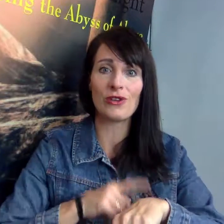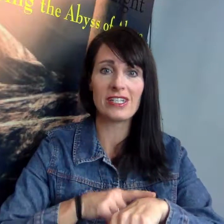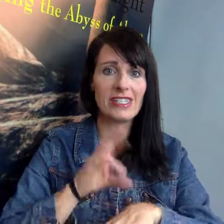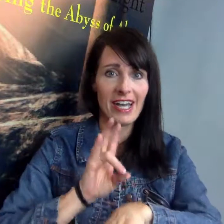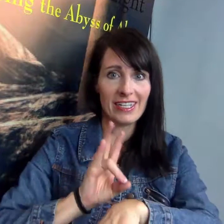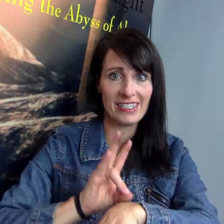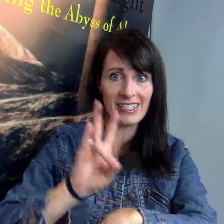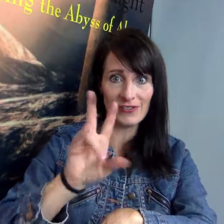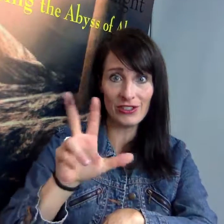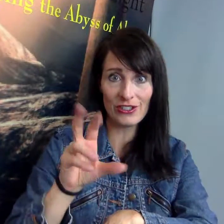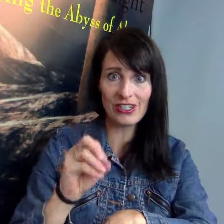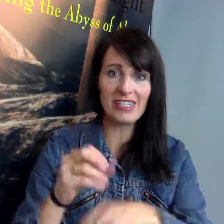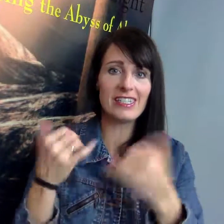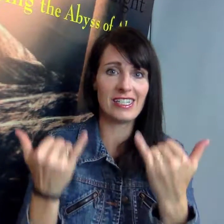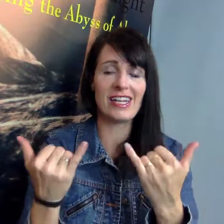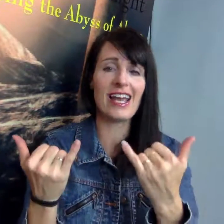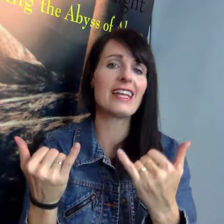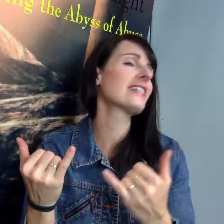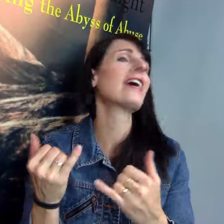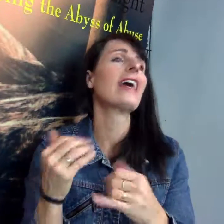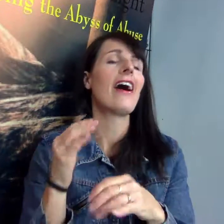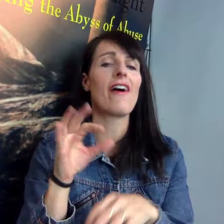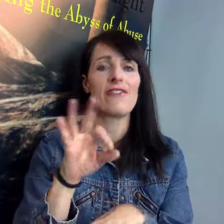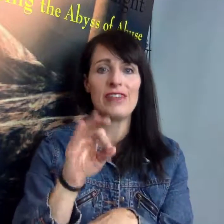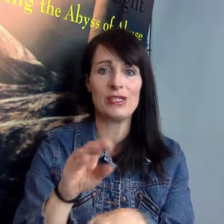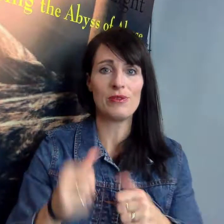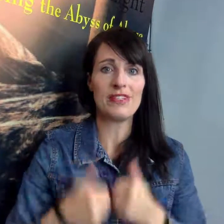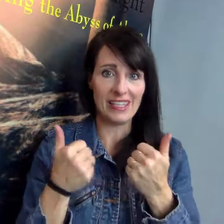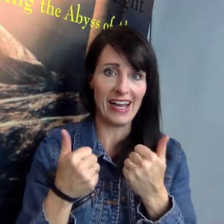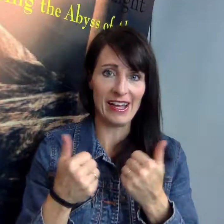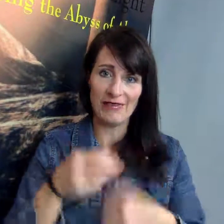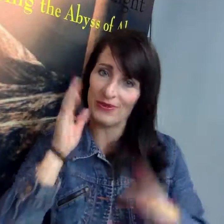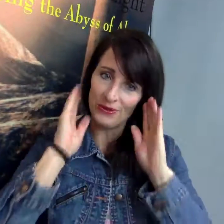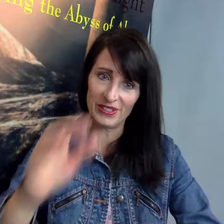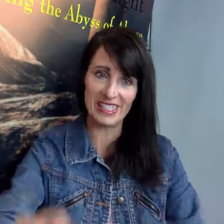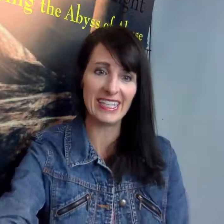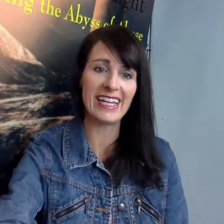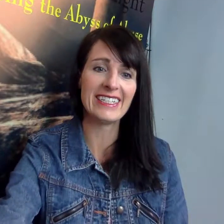join us at 7 30 tonight on Facebook live we'll see you then